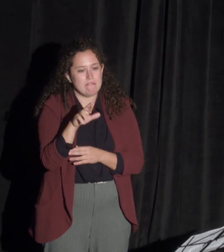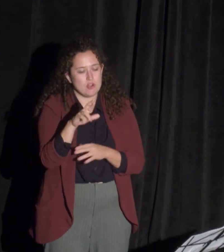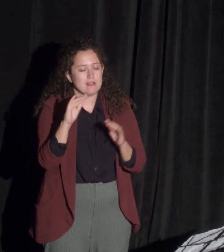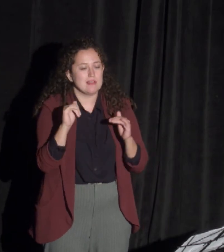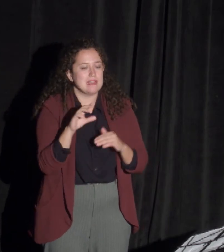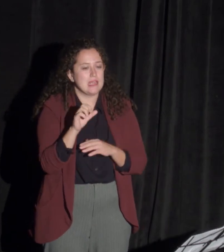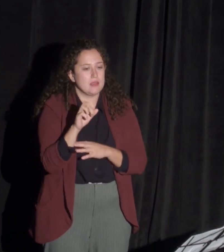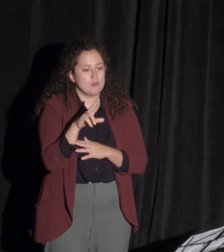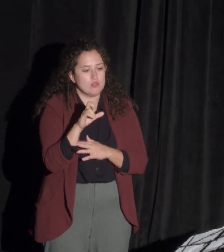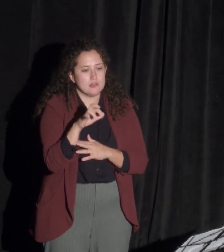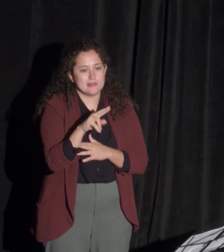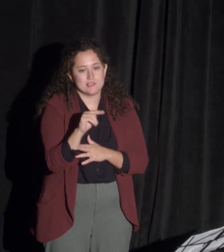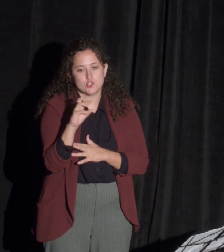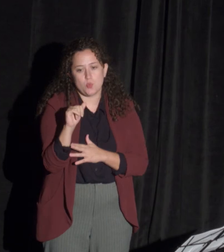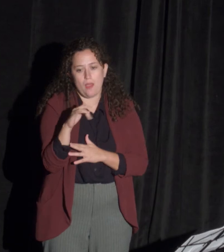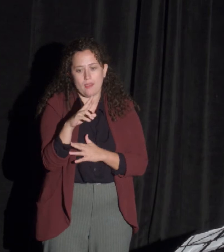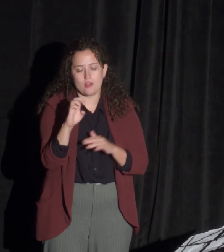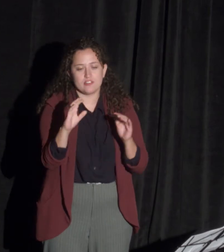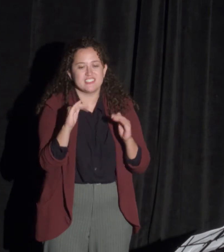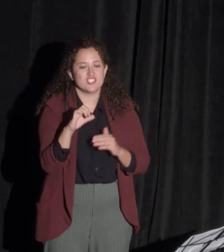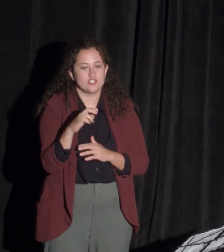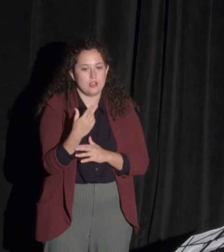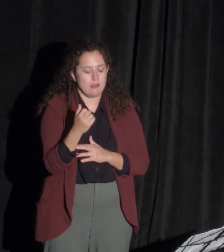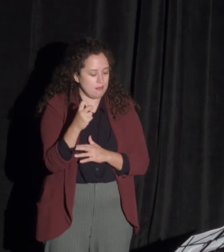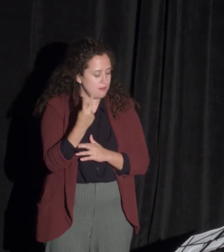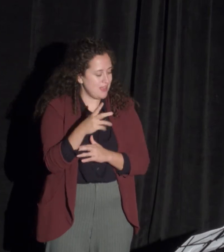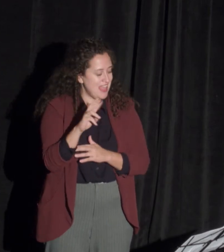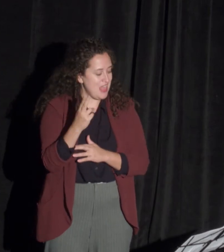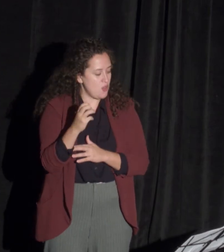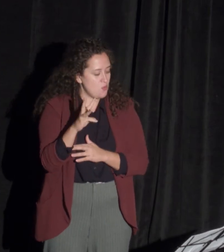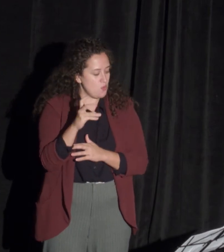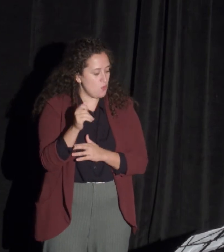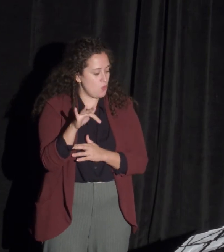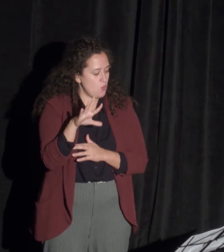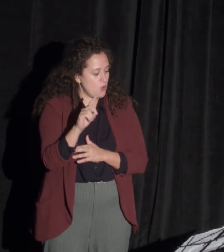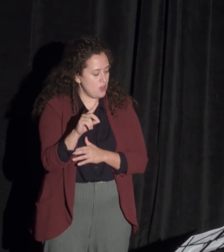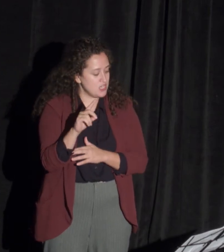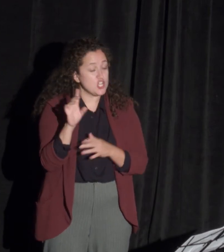Enders, Chuck Hayward, and directed by Matt Shackman, Disney+.